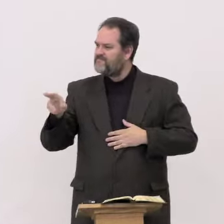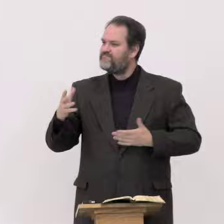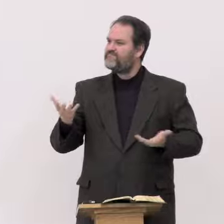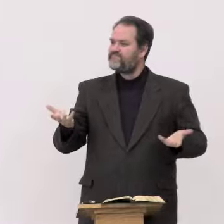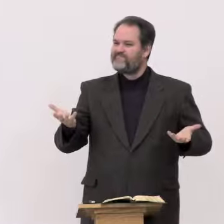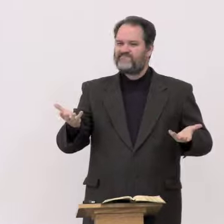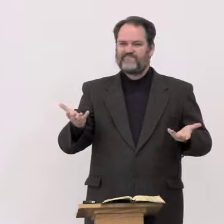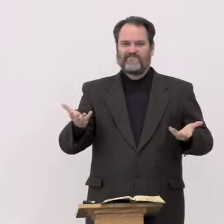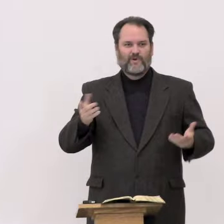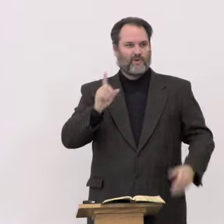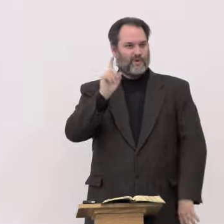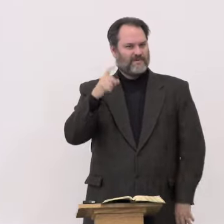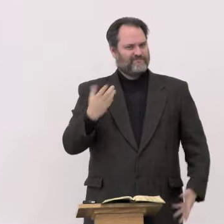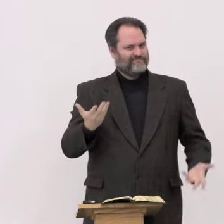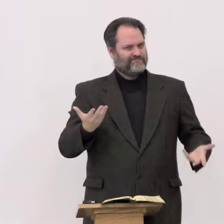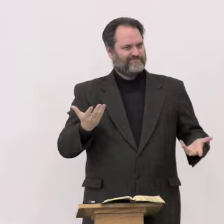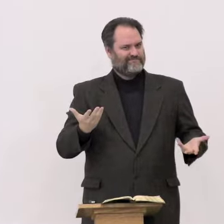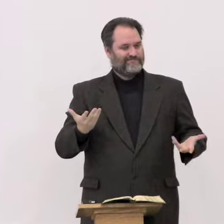going to say who goes to heaven or who goes to hell.